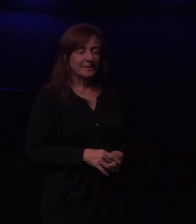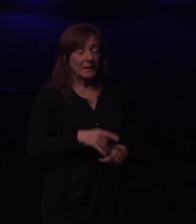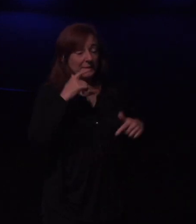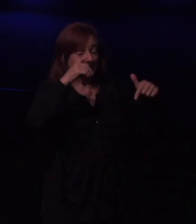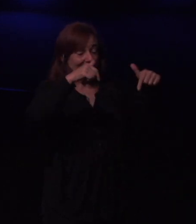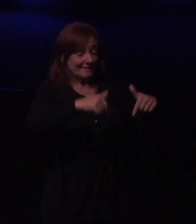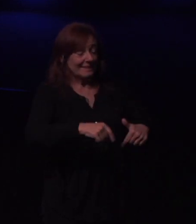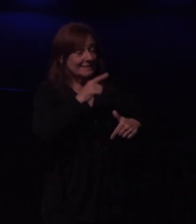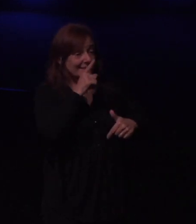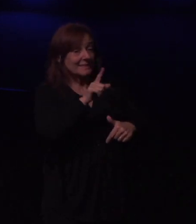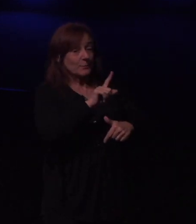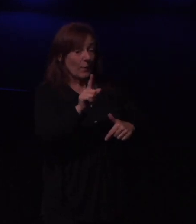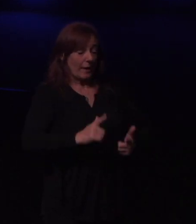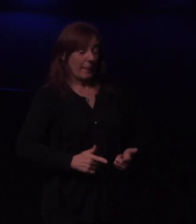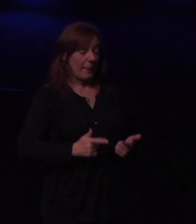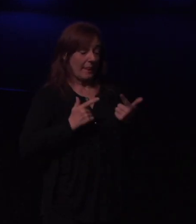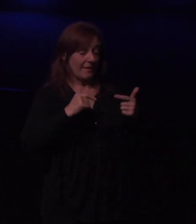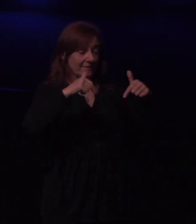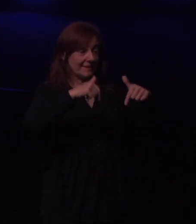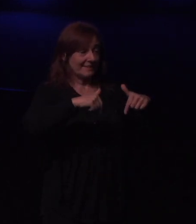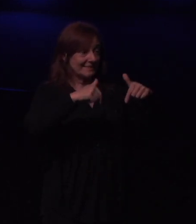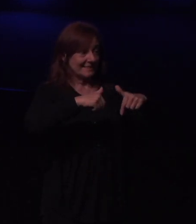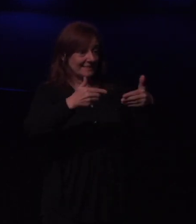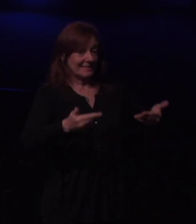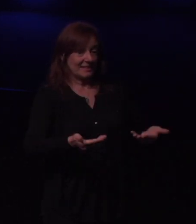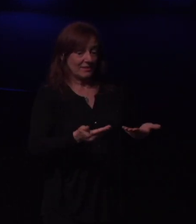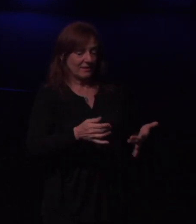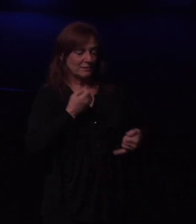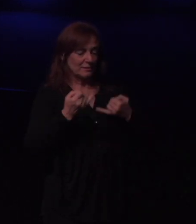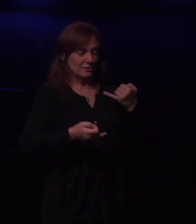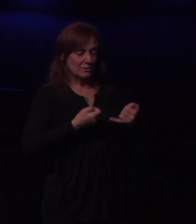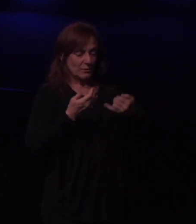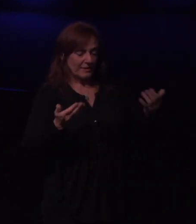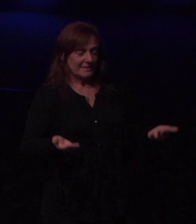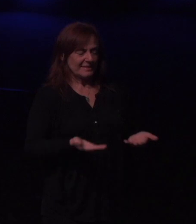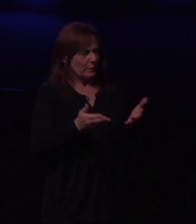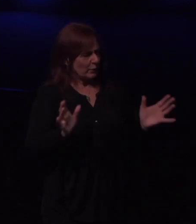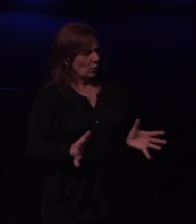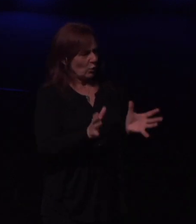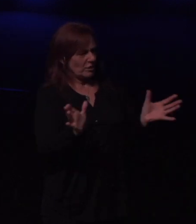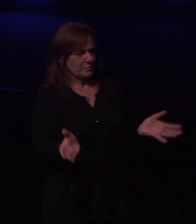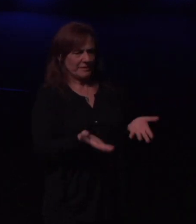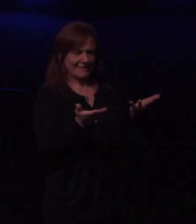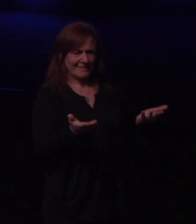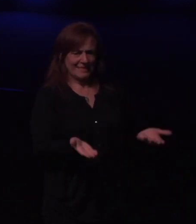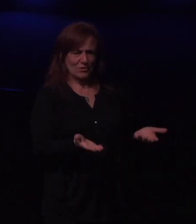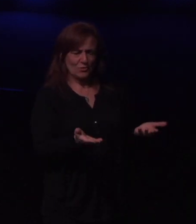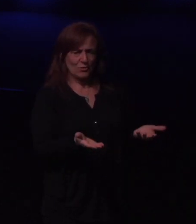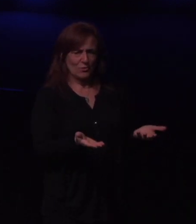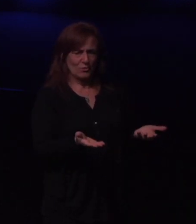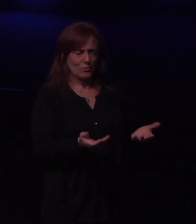Because this is where the life is. This is where the joy is and the encouragement.